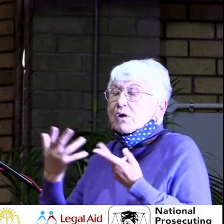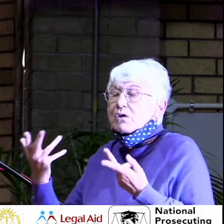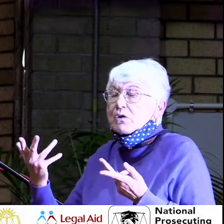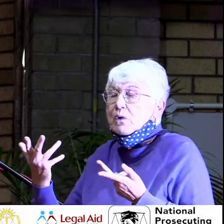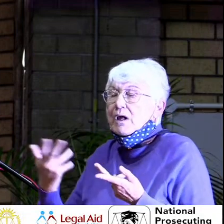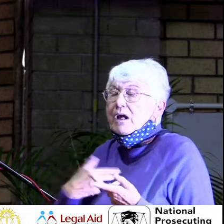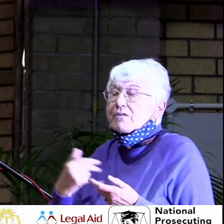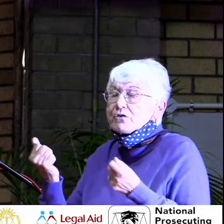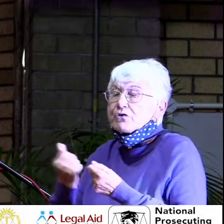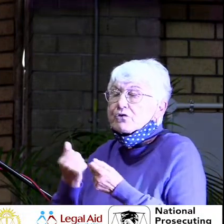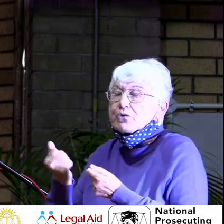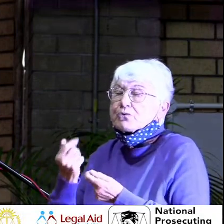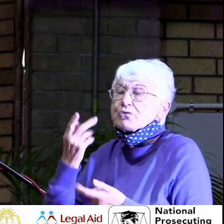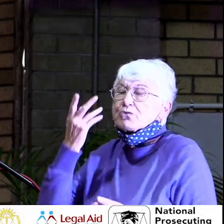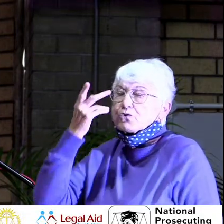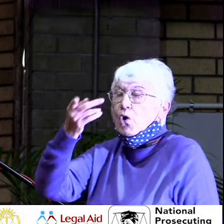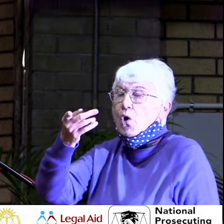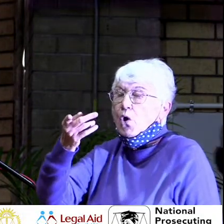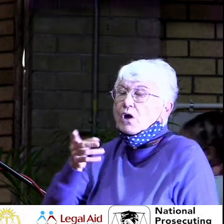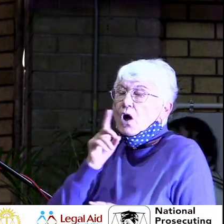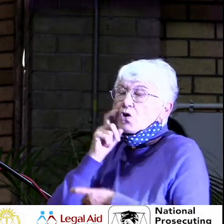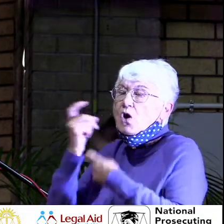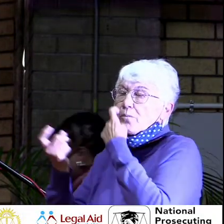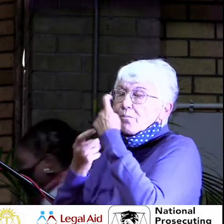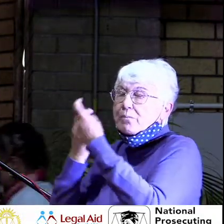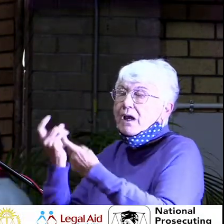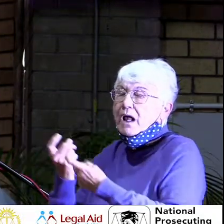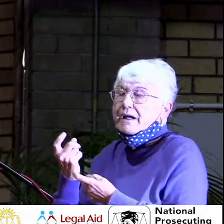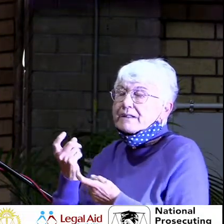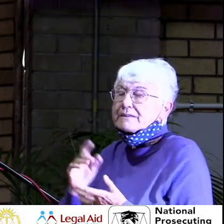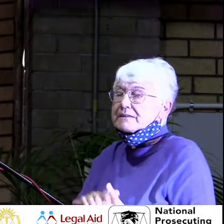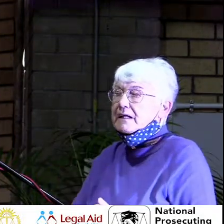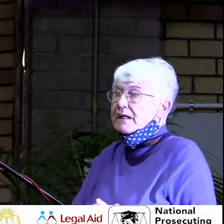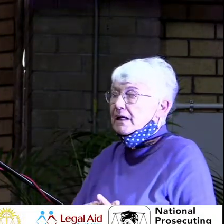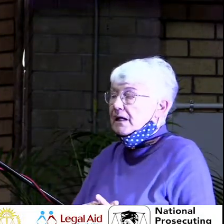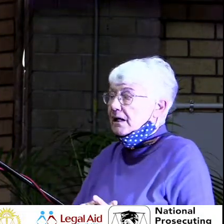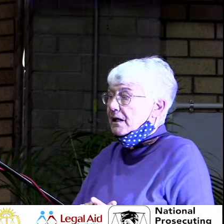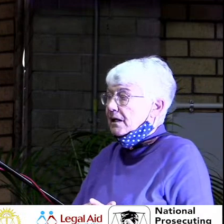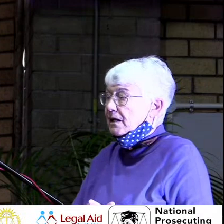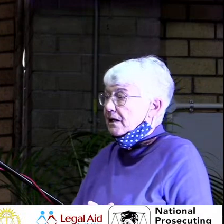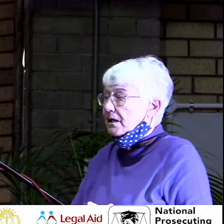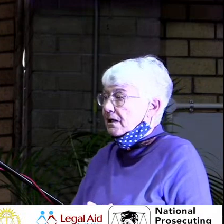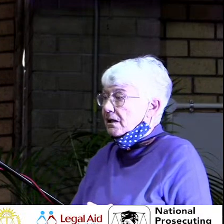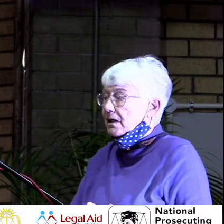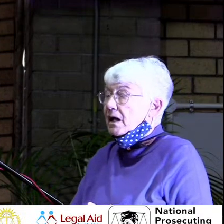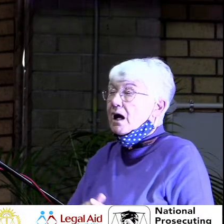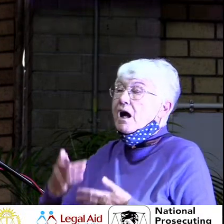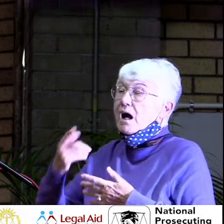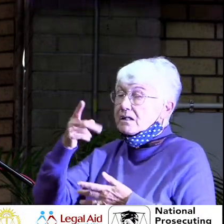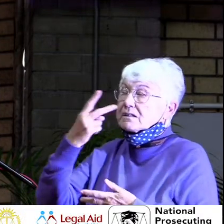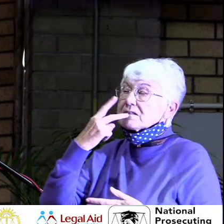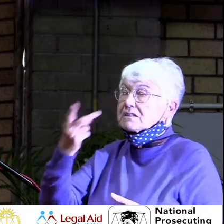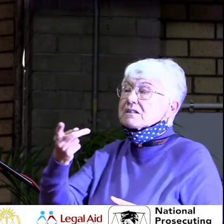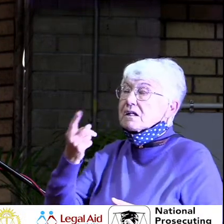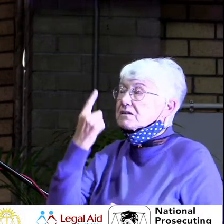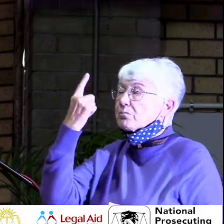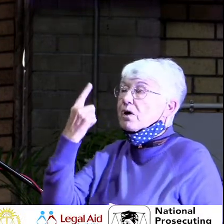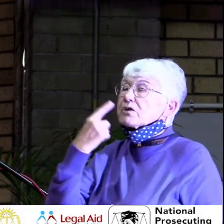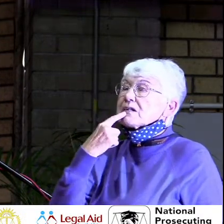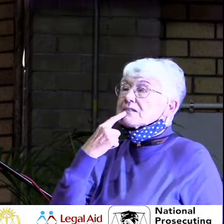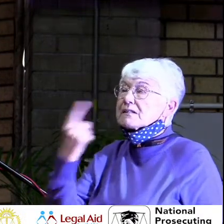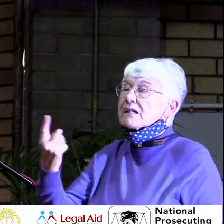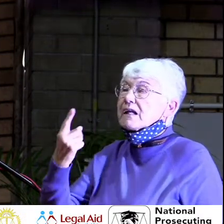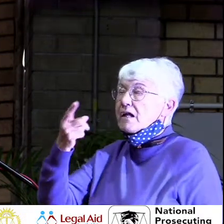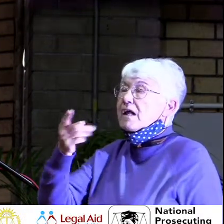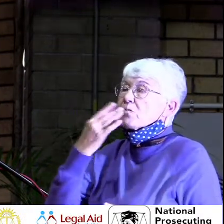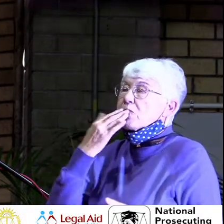The other issue that our colleague is said to have made a promise some years ago, we're going to look into it. We have taken note of your